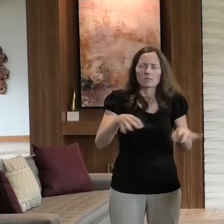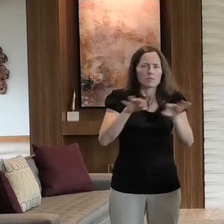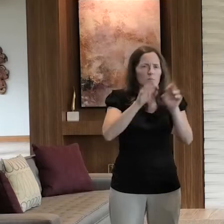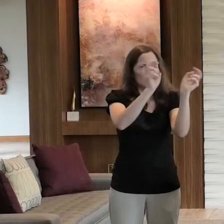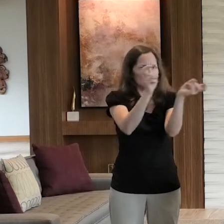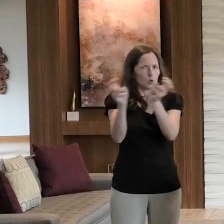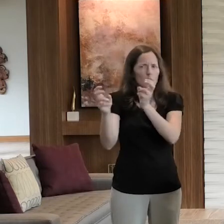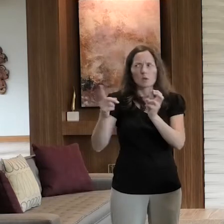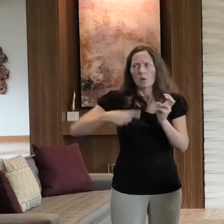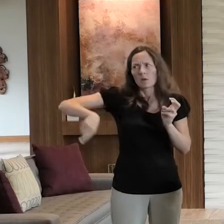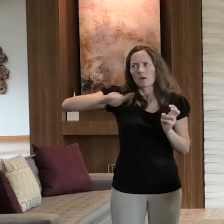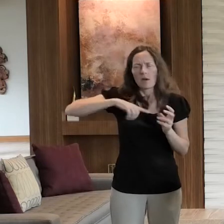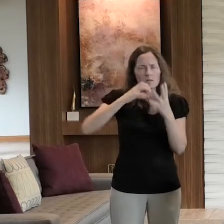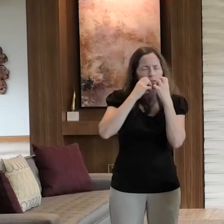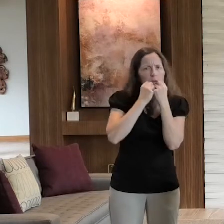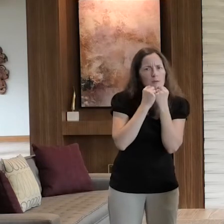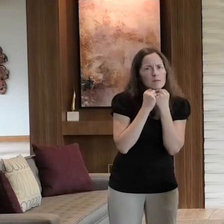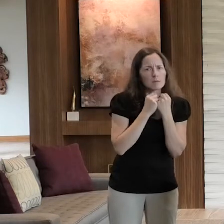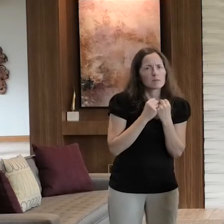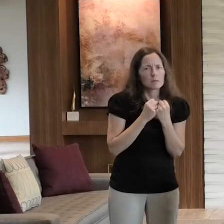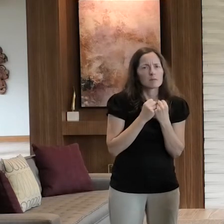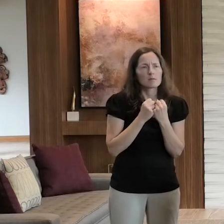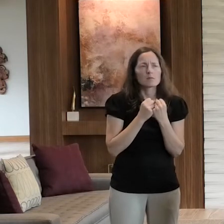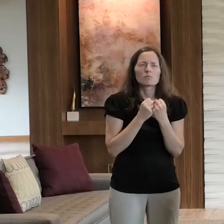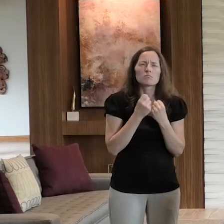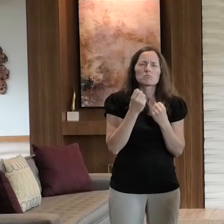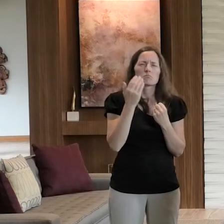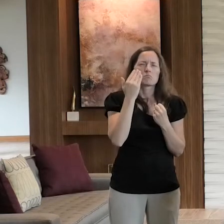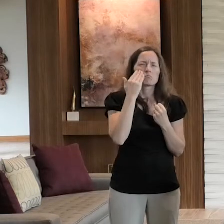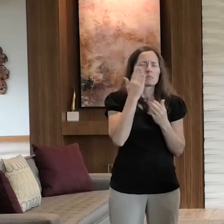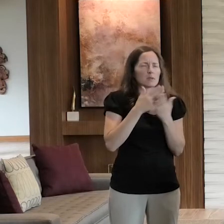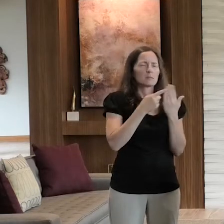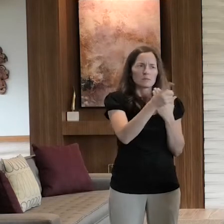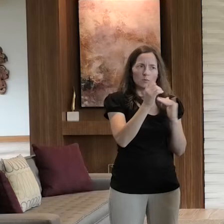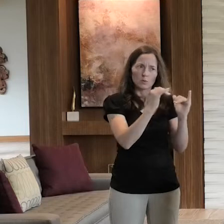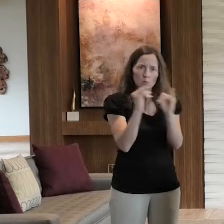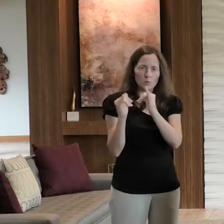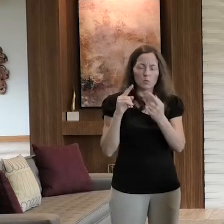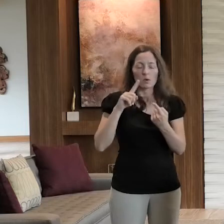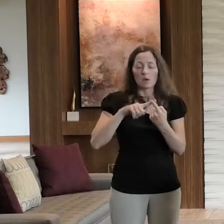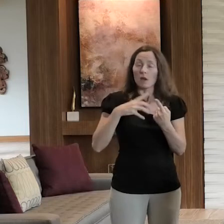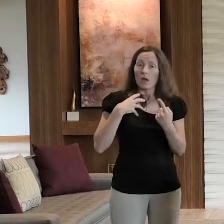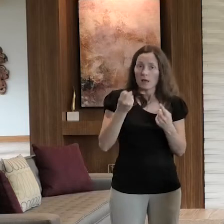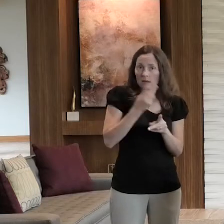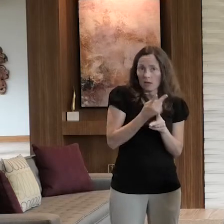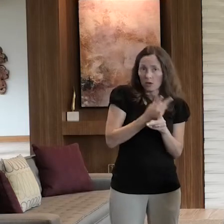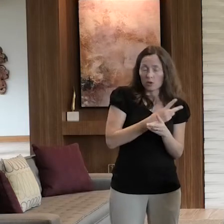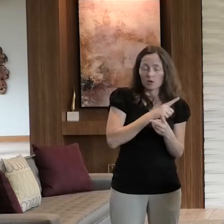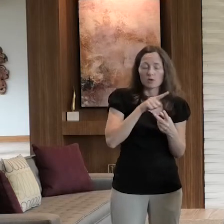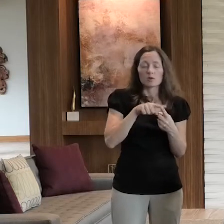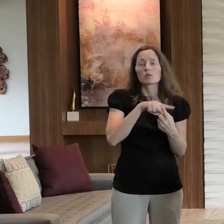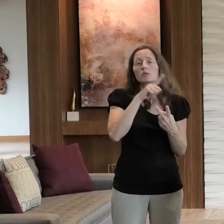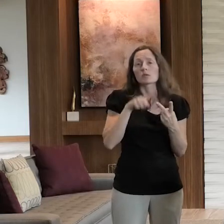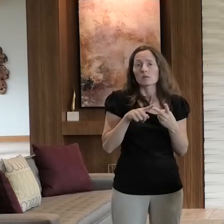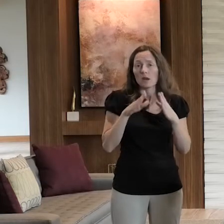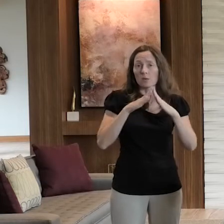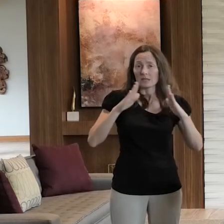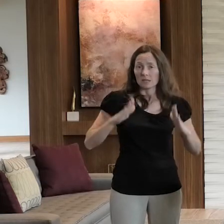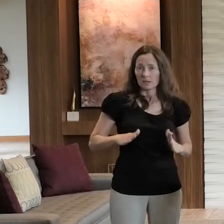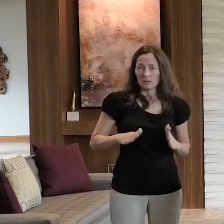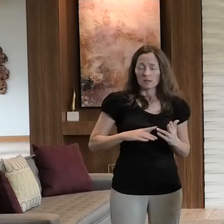with other county and local elected officials, and that is of healthcare, as Pat mentioned,